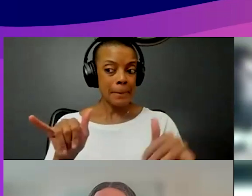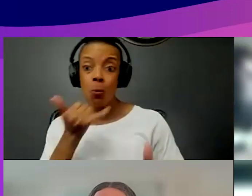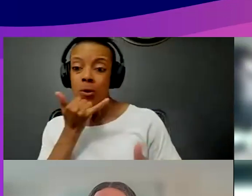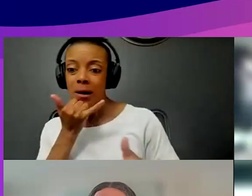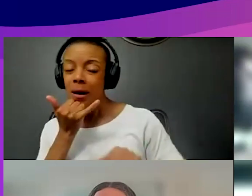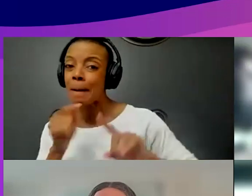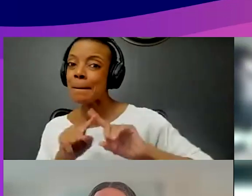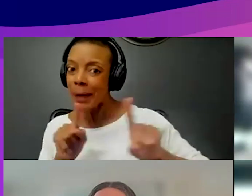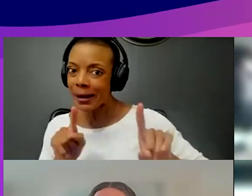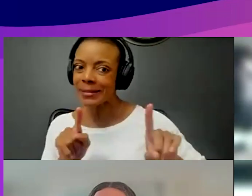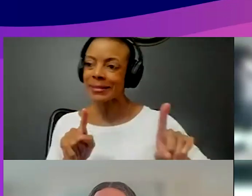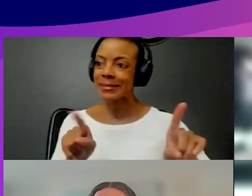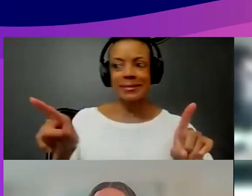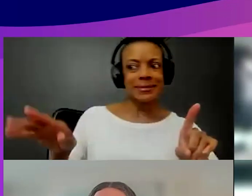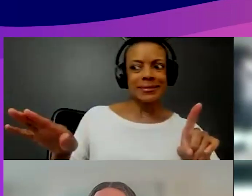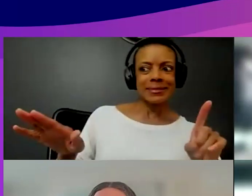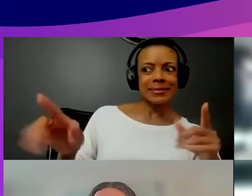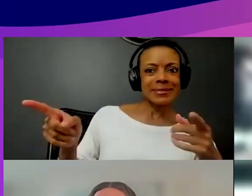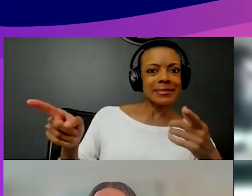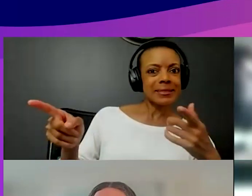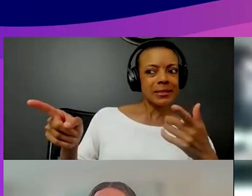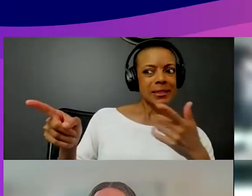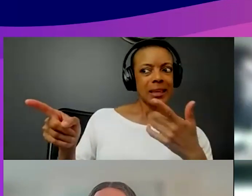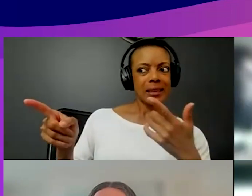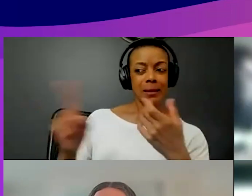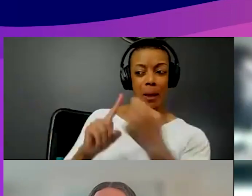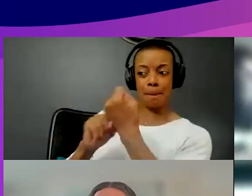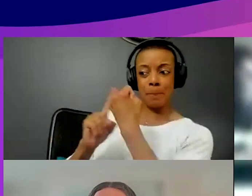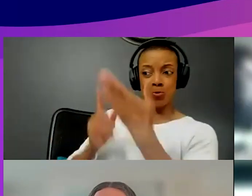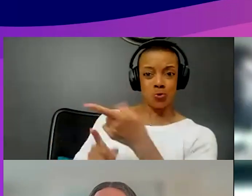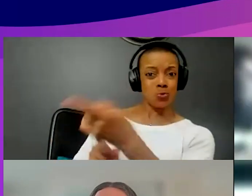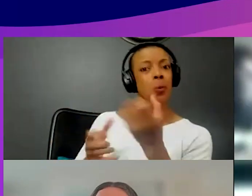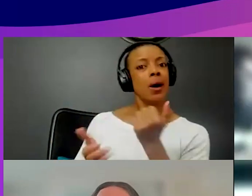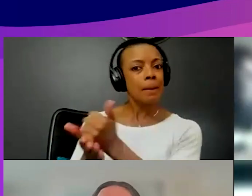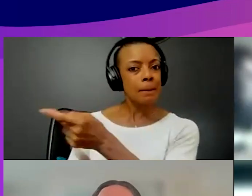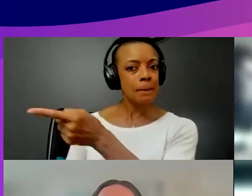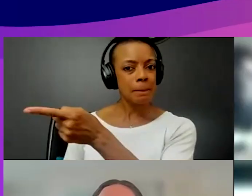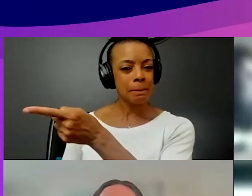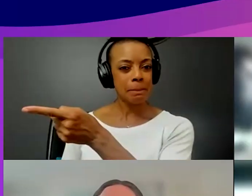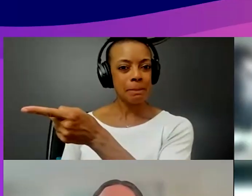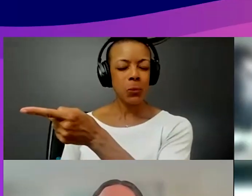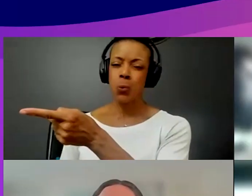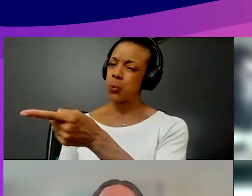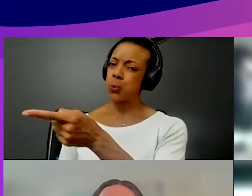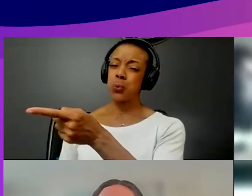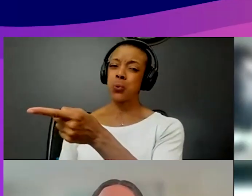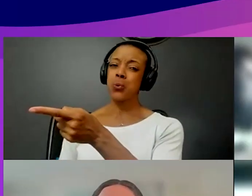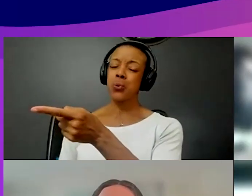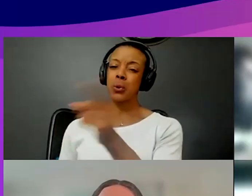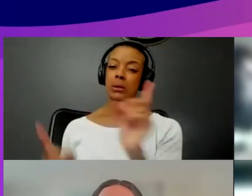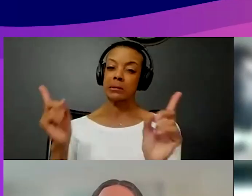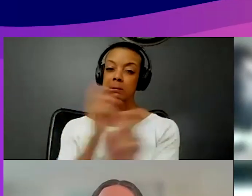don't, I want to help my harmer. And that's a very common but kind of complicated tension that we